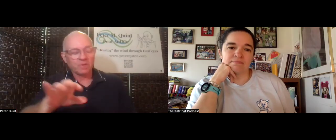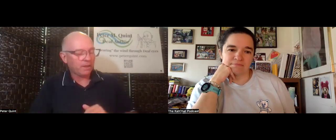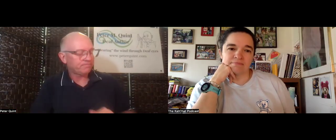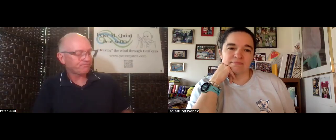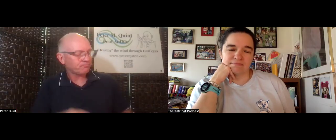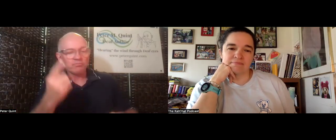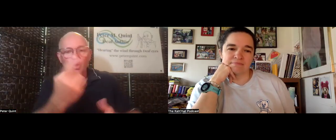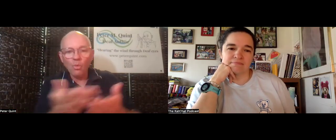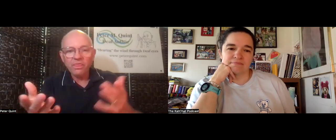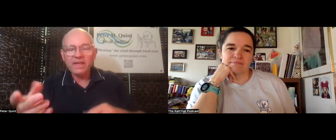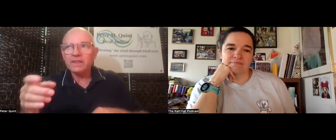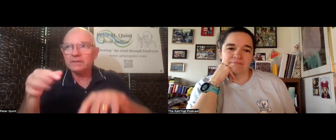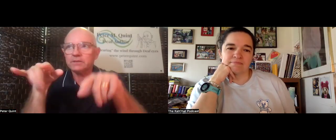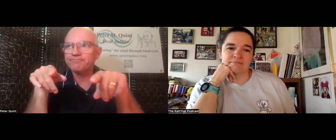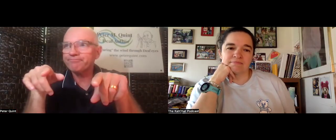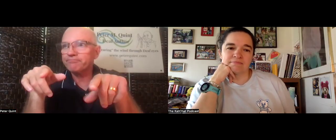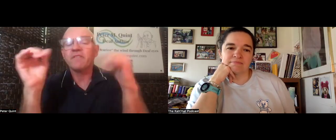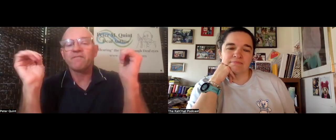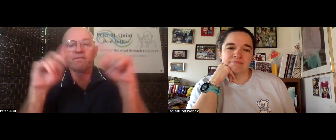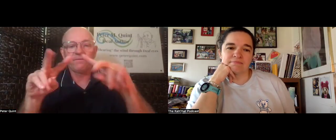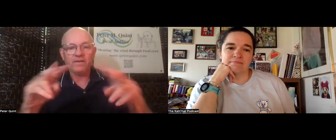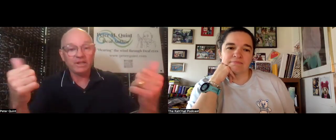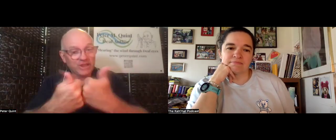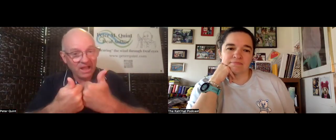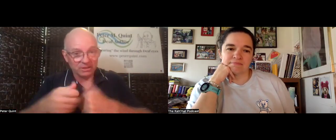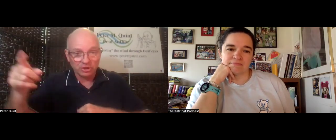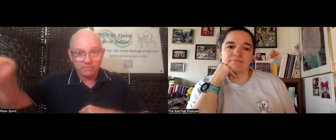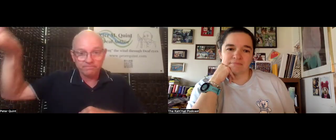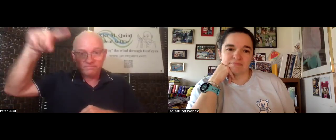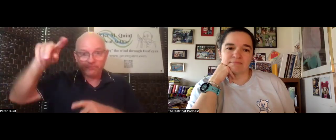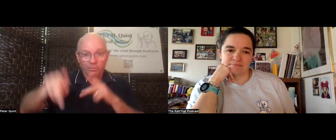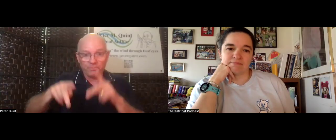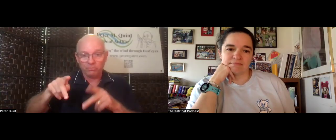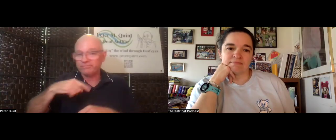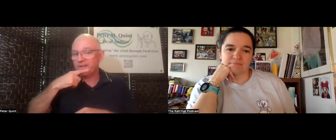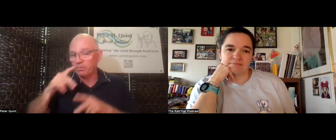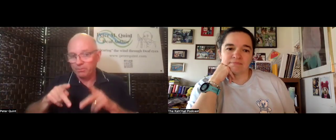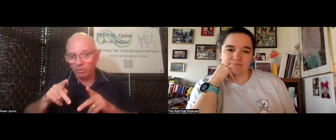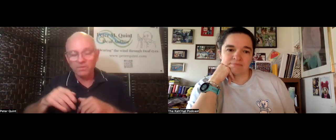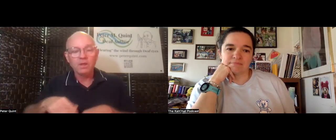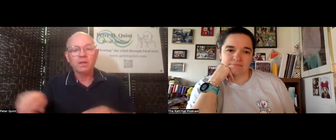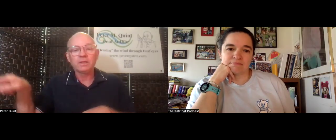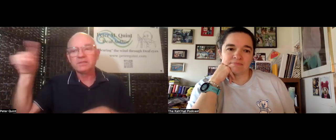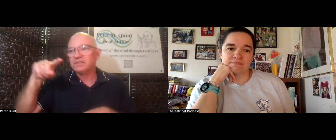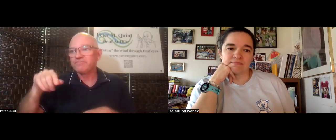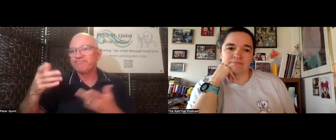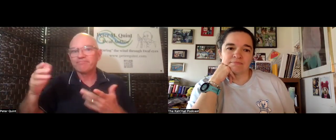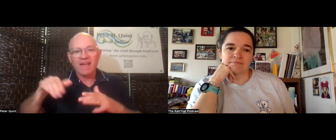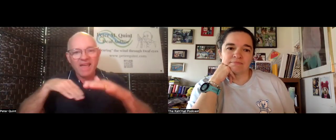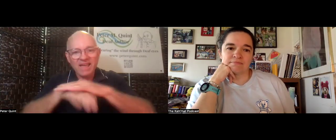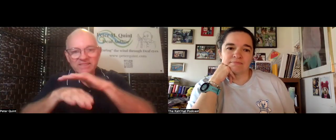codes. Okay. One thing that's very challenging to people, hearing people,